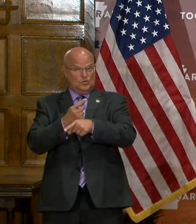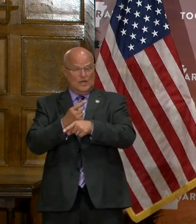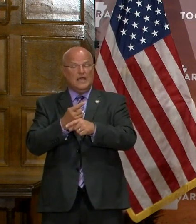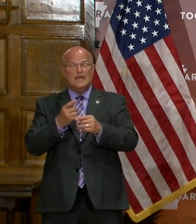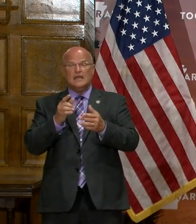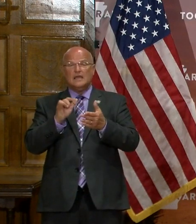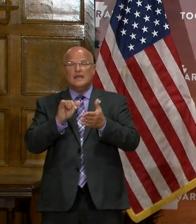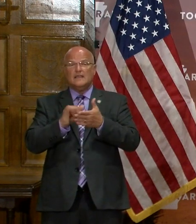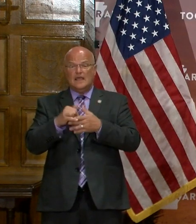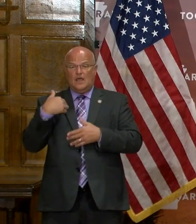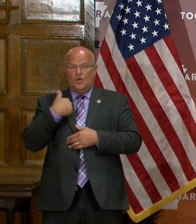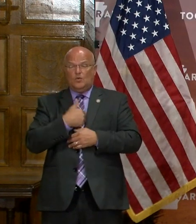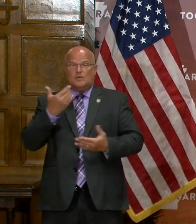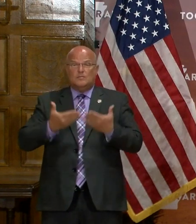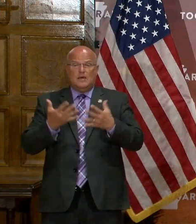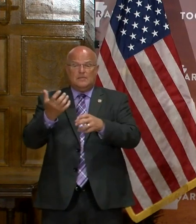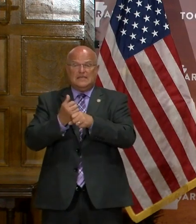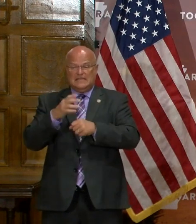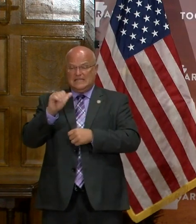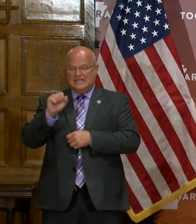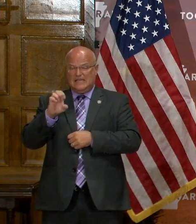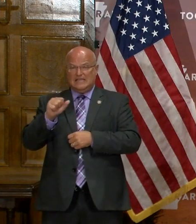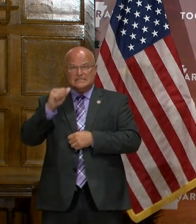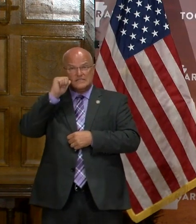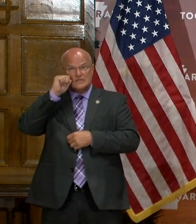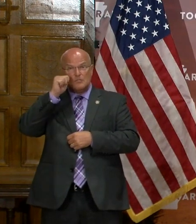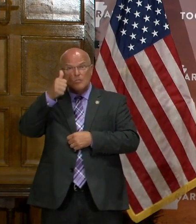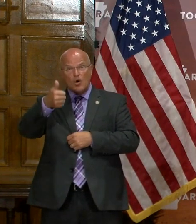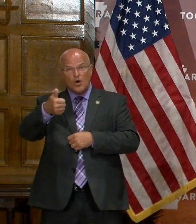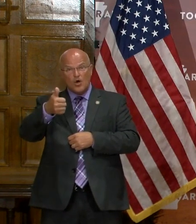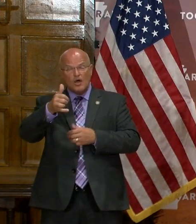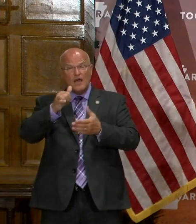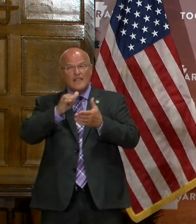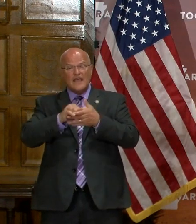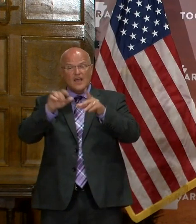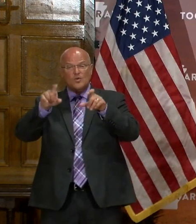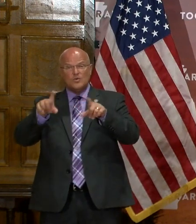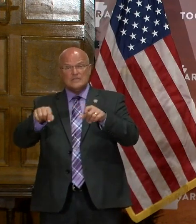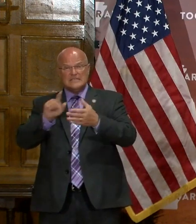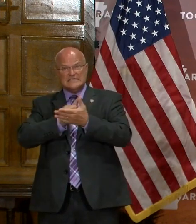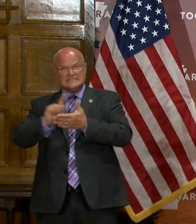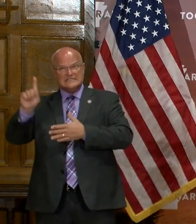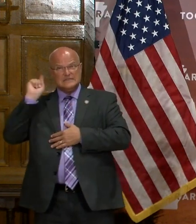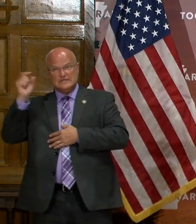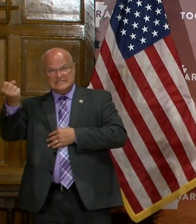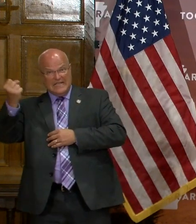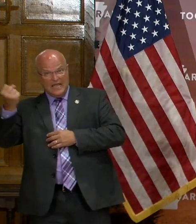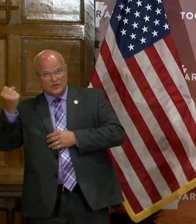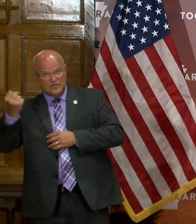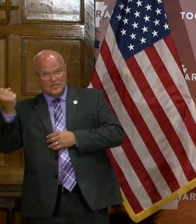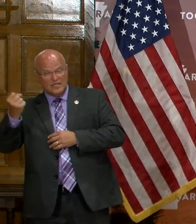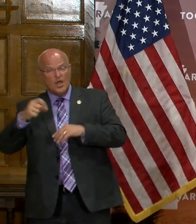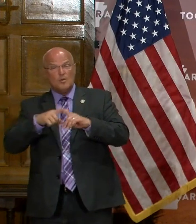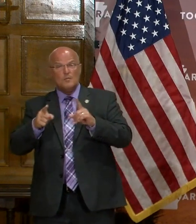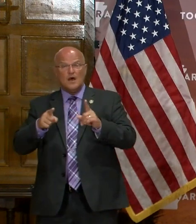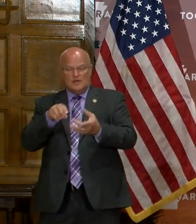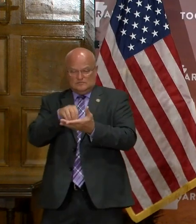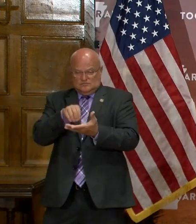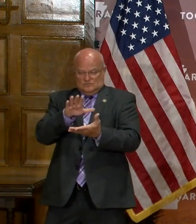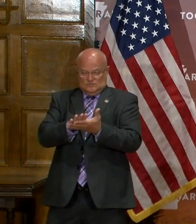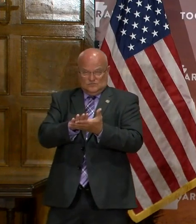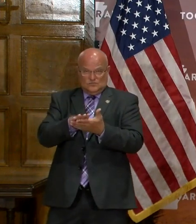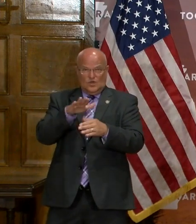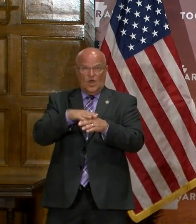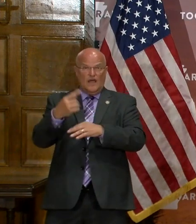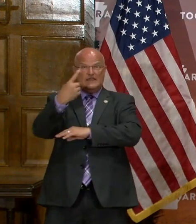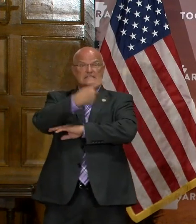correct that we might be getting cases tomorrow that were done last Saturday, but we will record